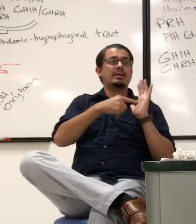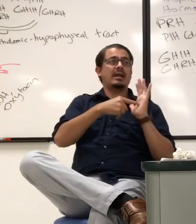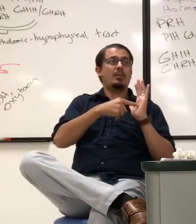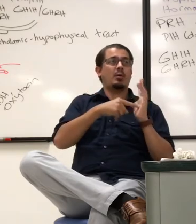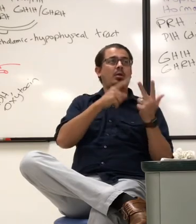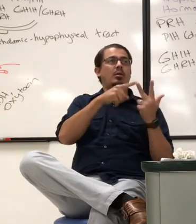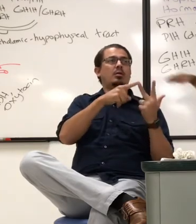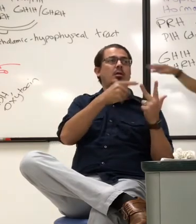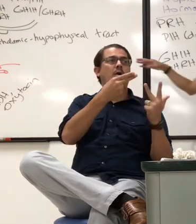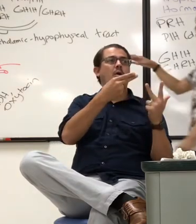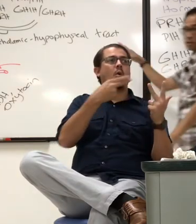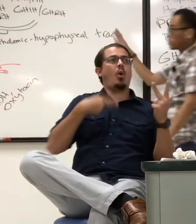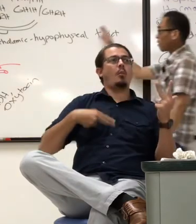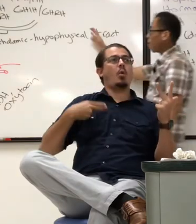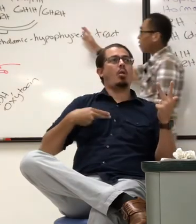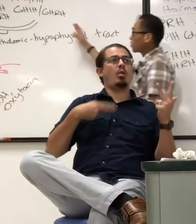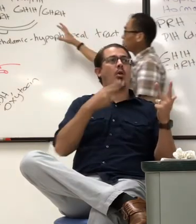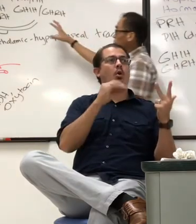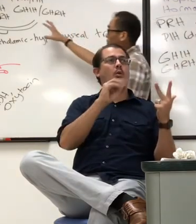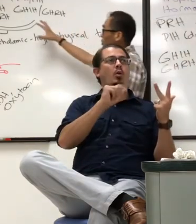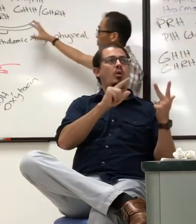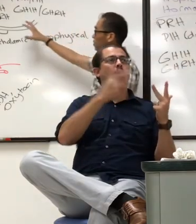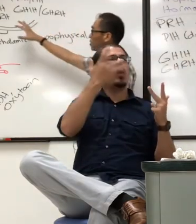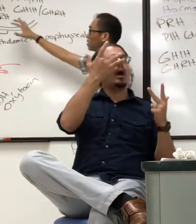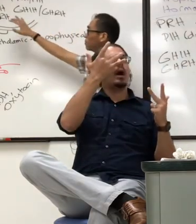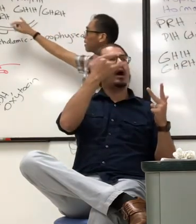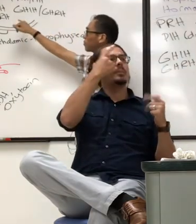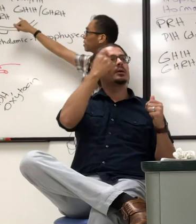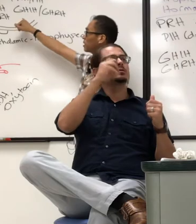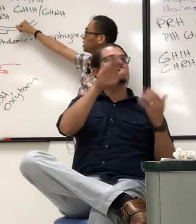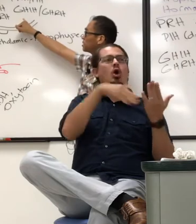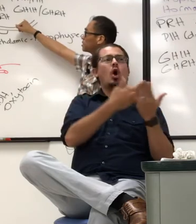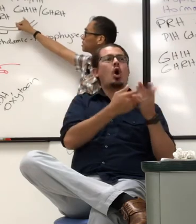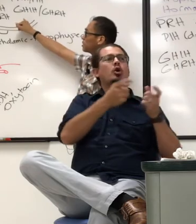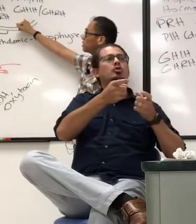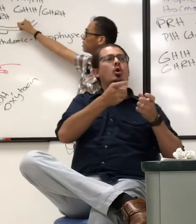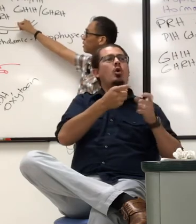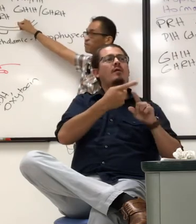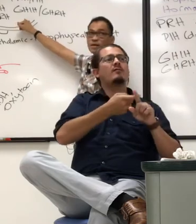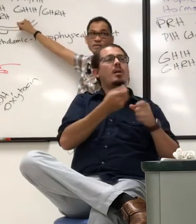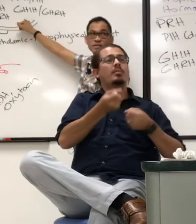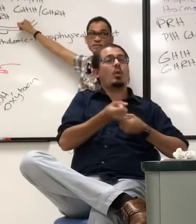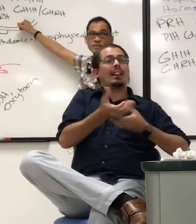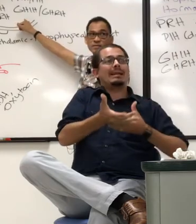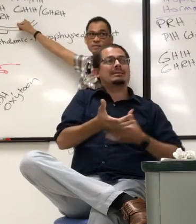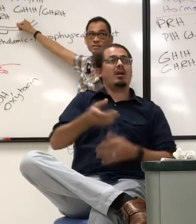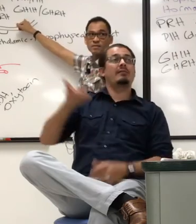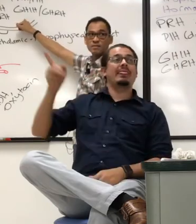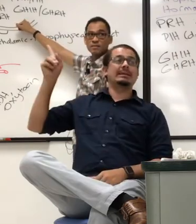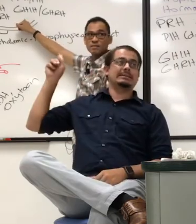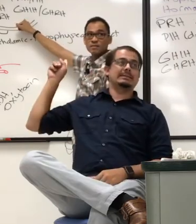of hormonal because they're all controlled by the release of this.